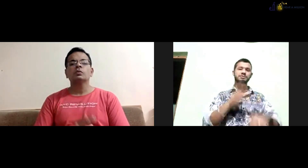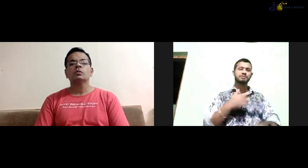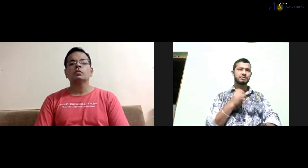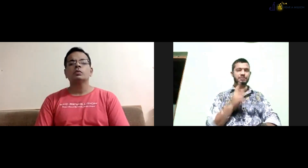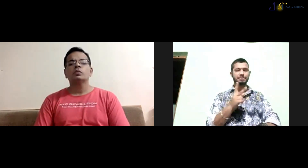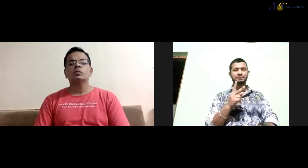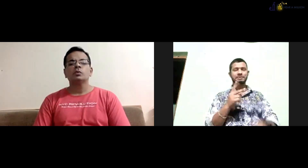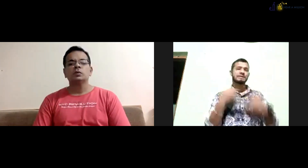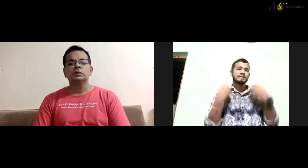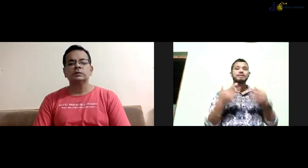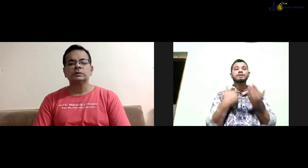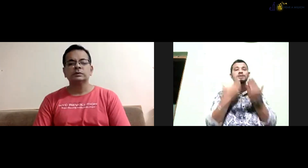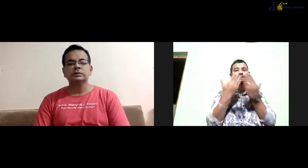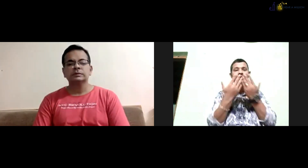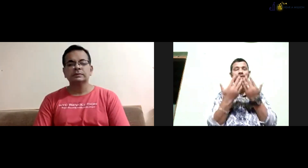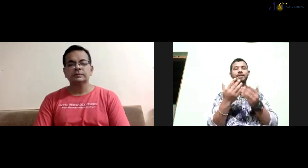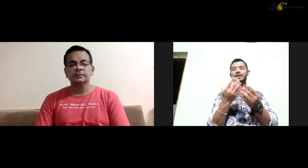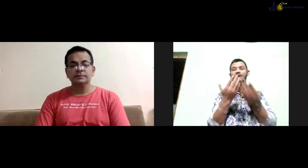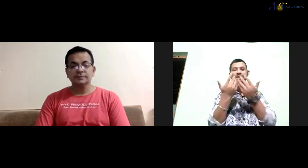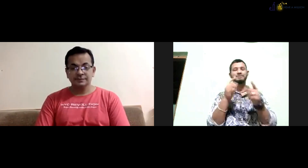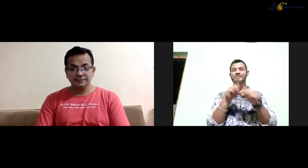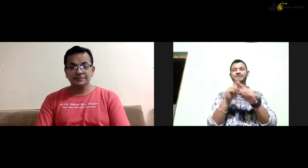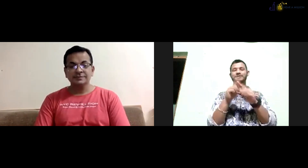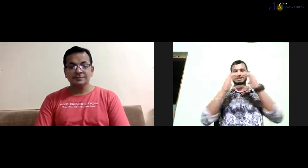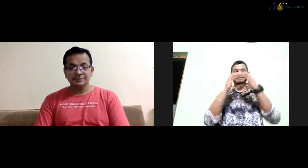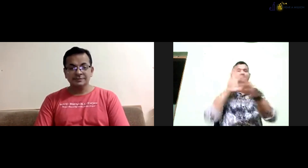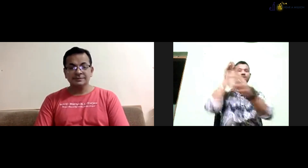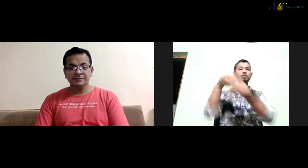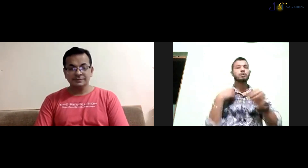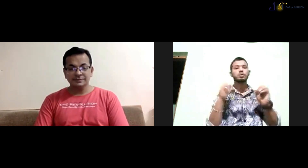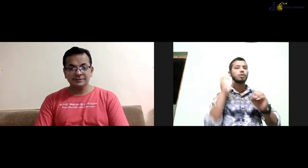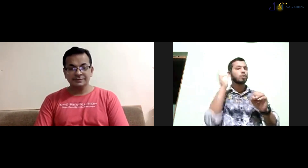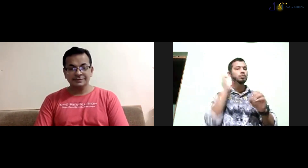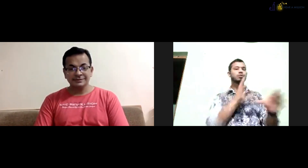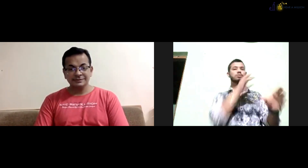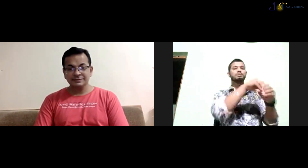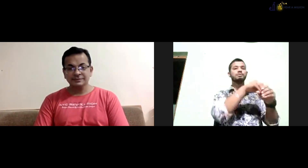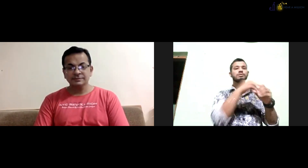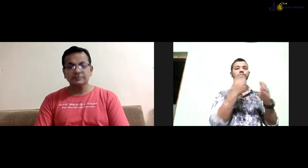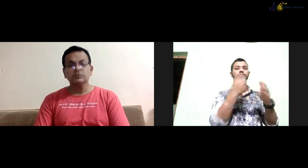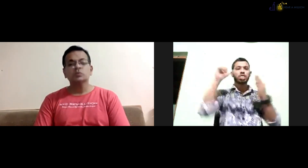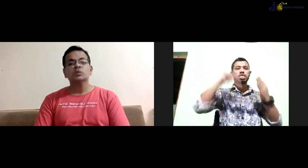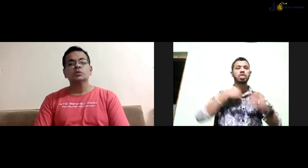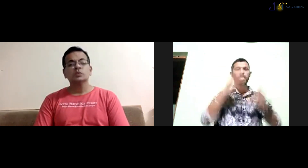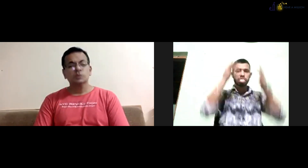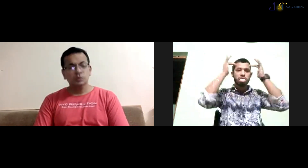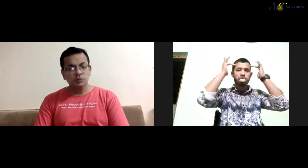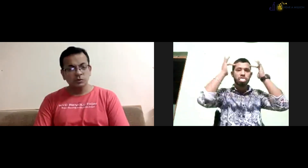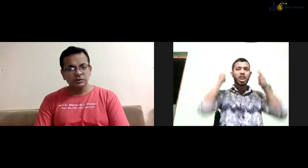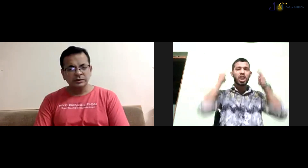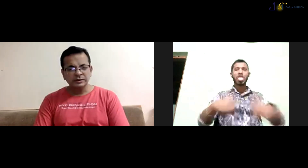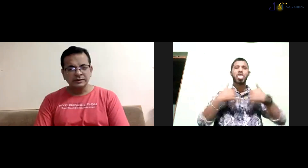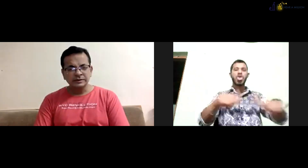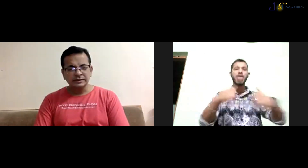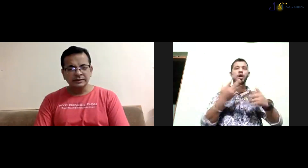ear operation. So doctor said that he has become a deaf and he would be having his